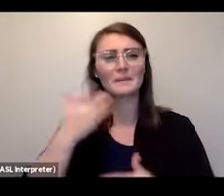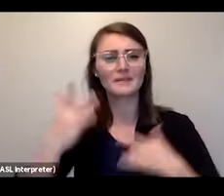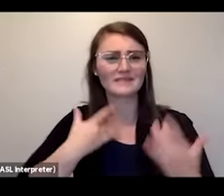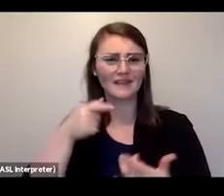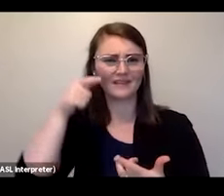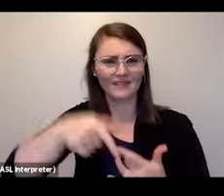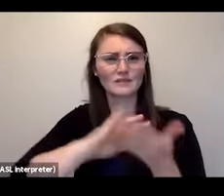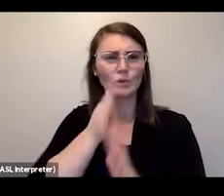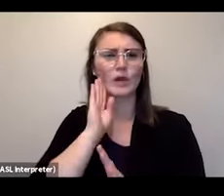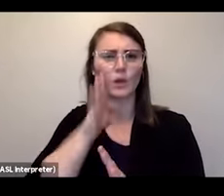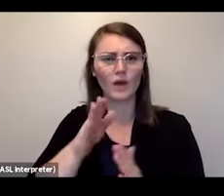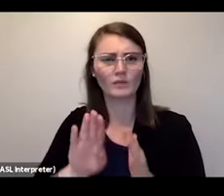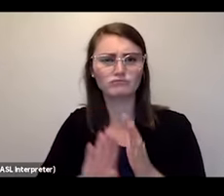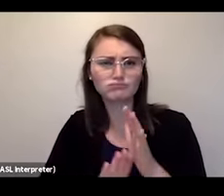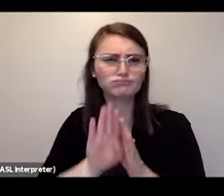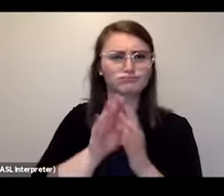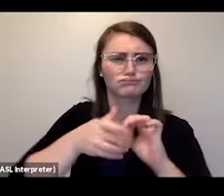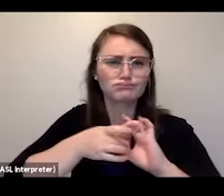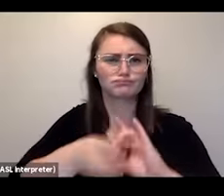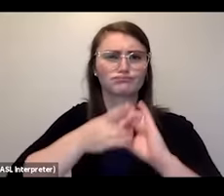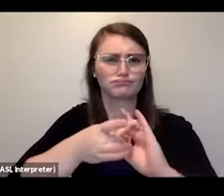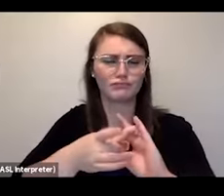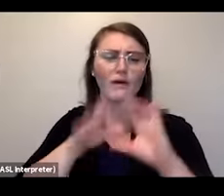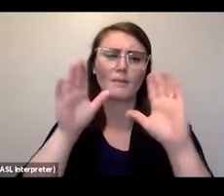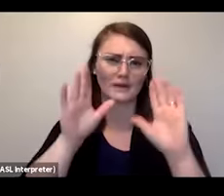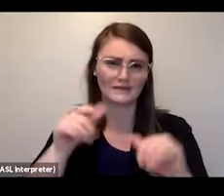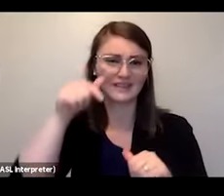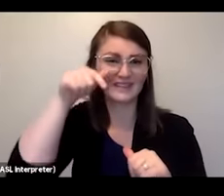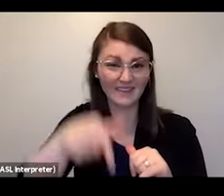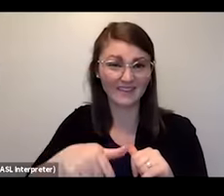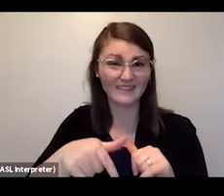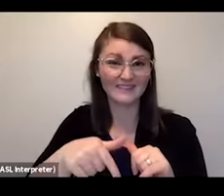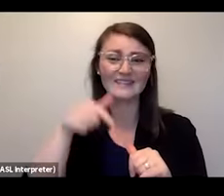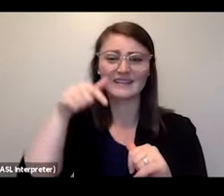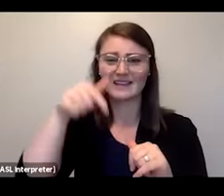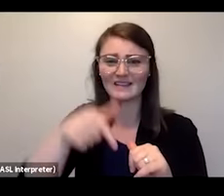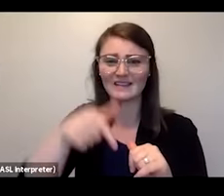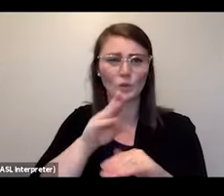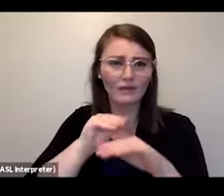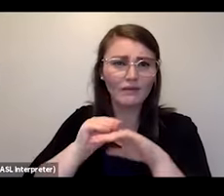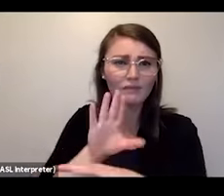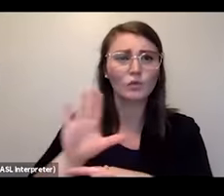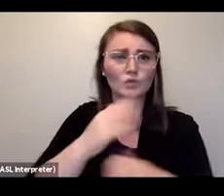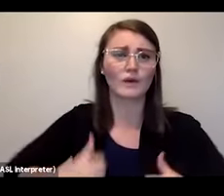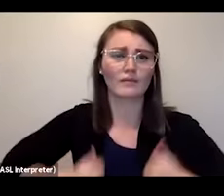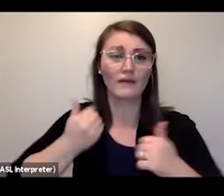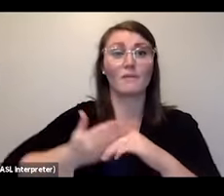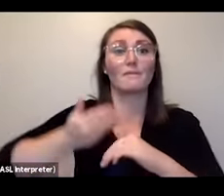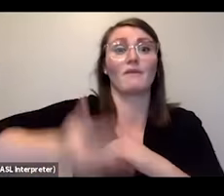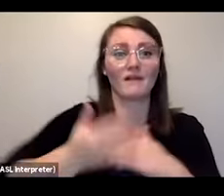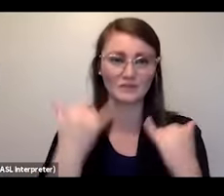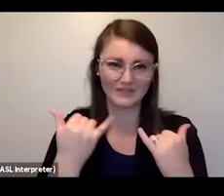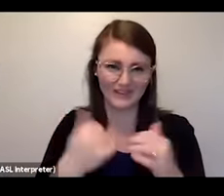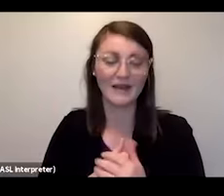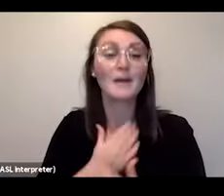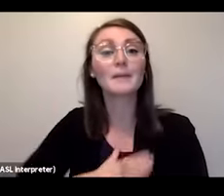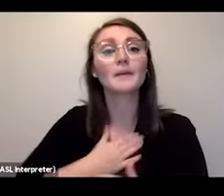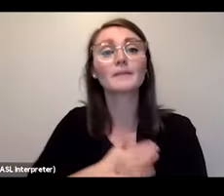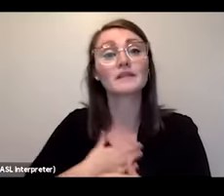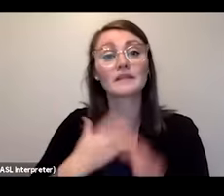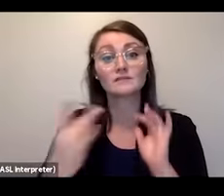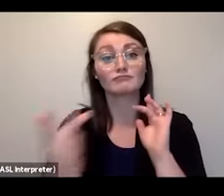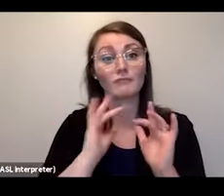of you, whose impacts extend far beyond this event. I strongly encourage you to join our Facebook group and to reach out to me if you're